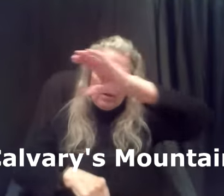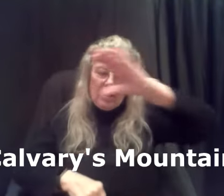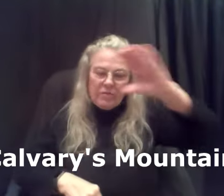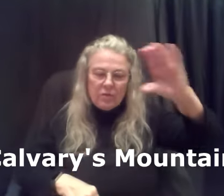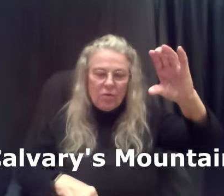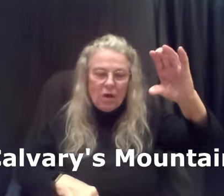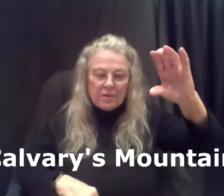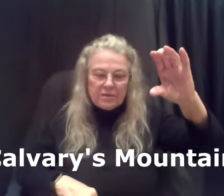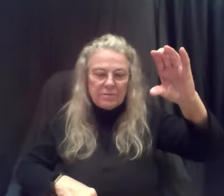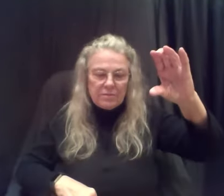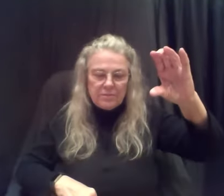the cross.